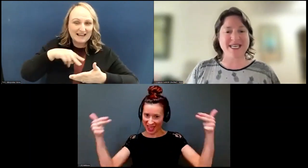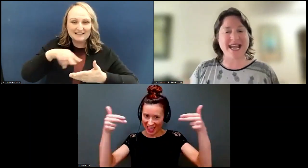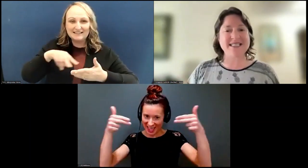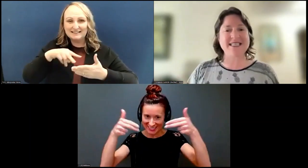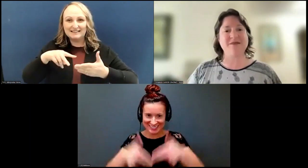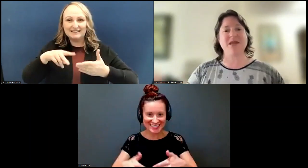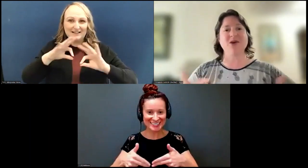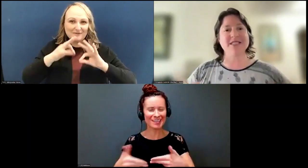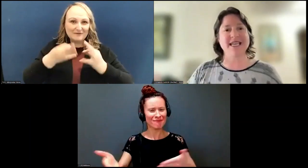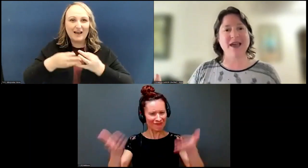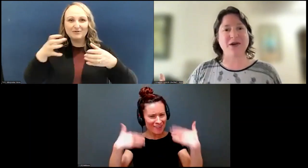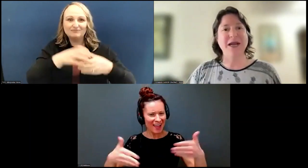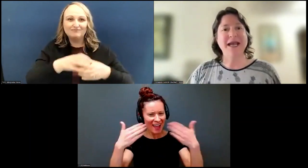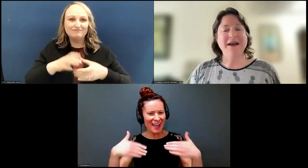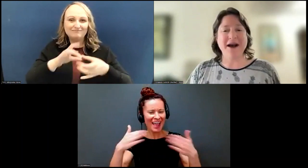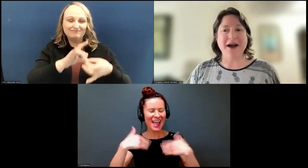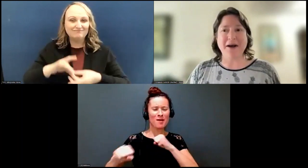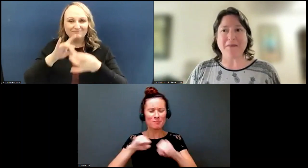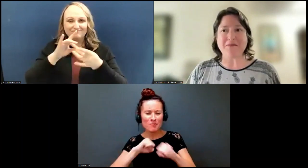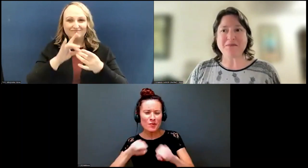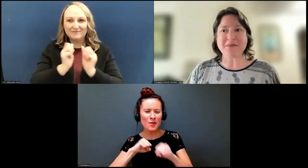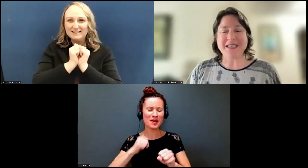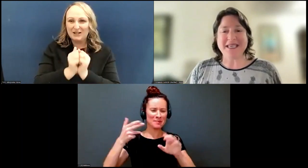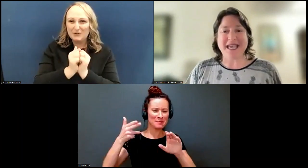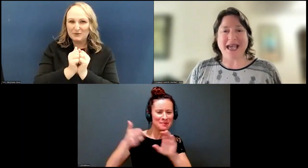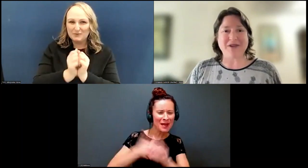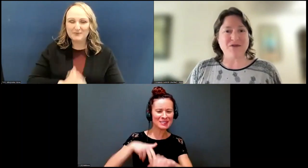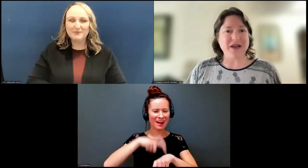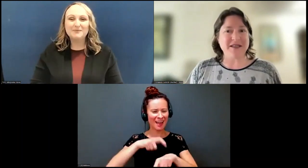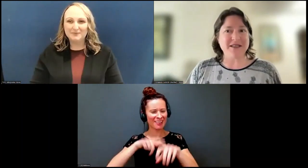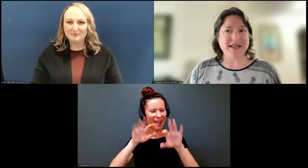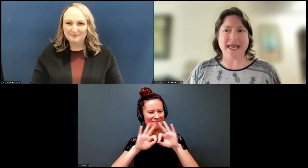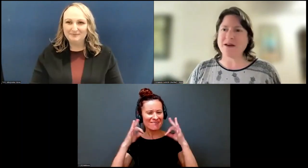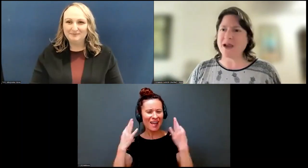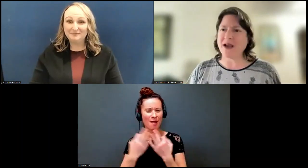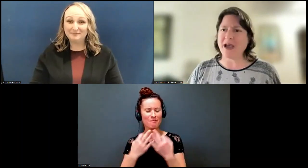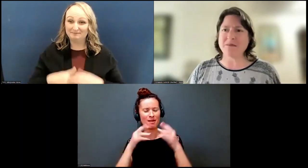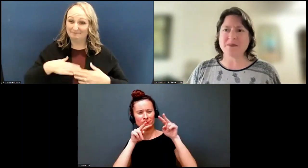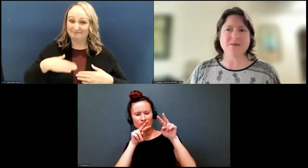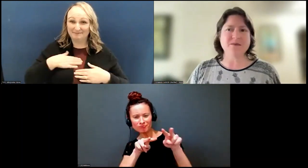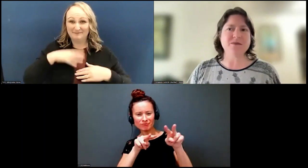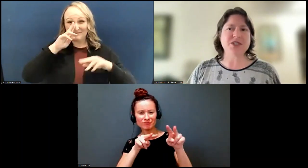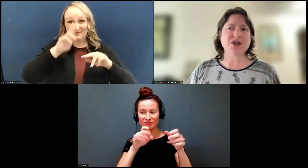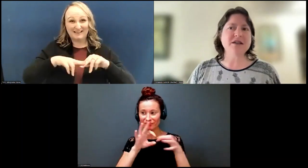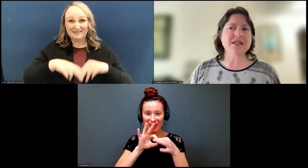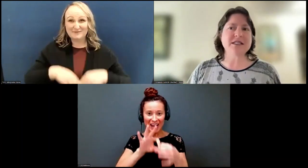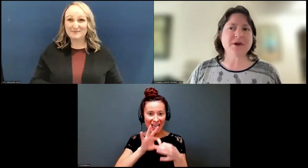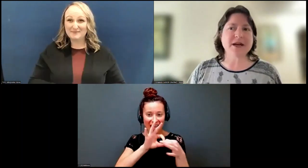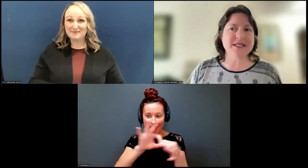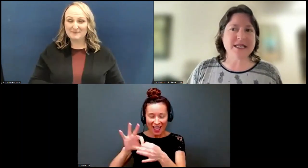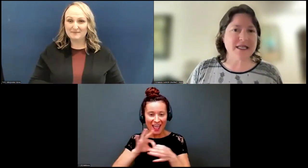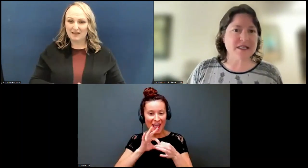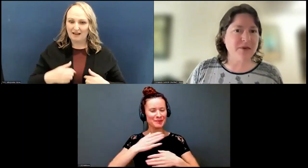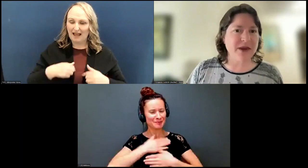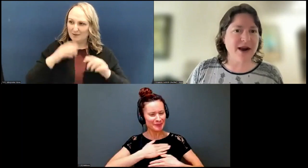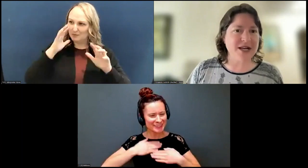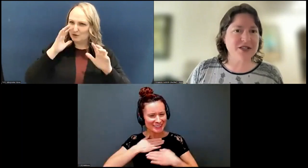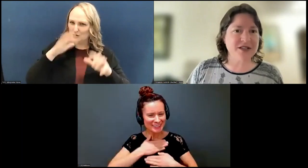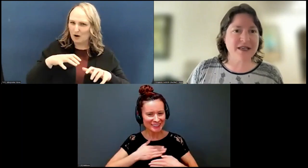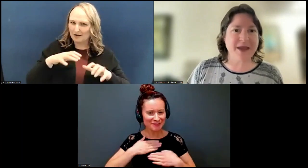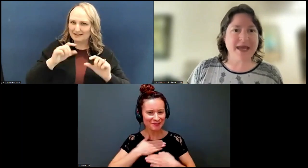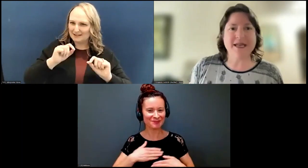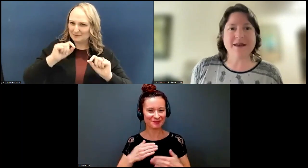time to connect and be all together, having fun. And I'm shocked and surprised to say this, but